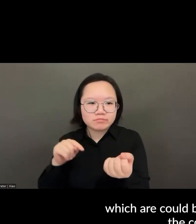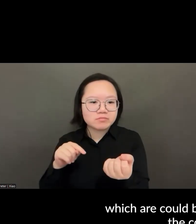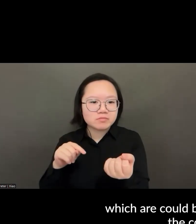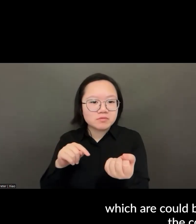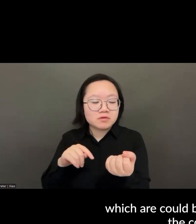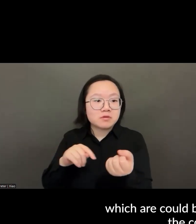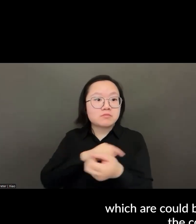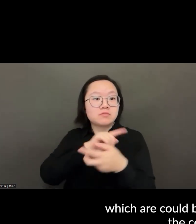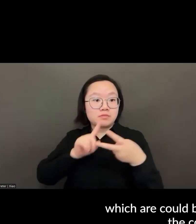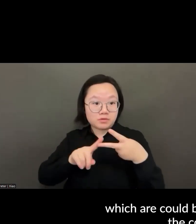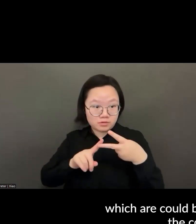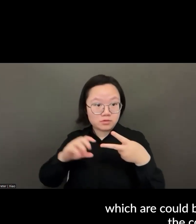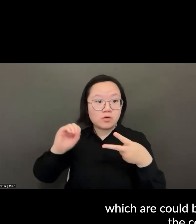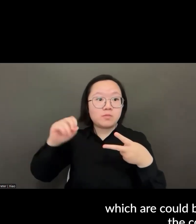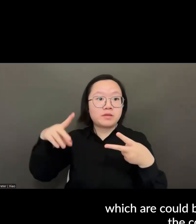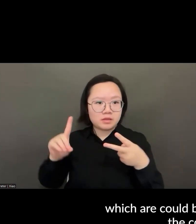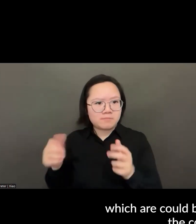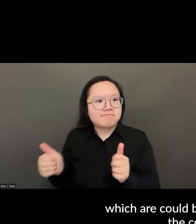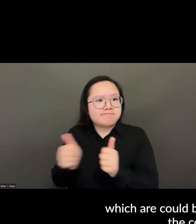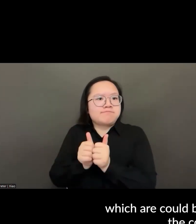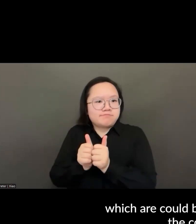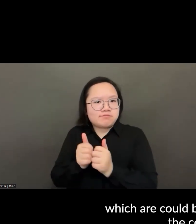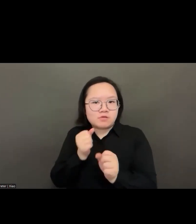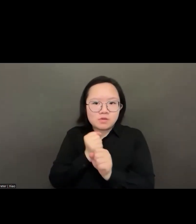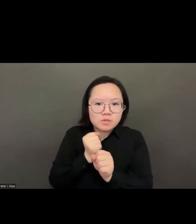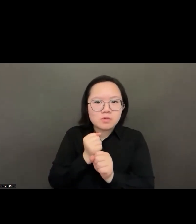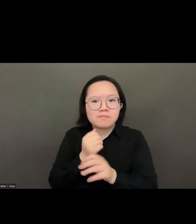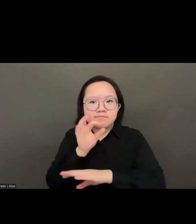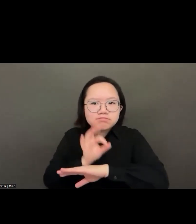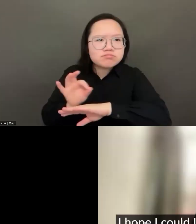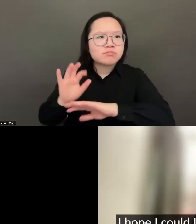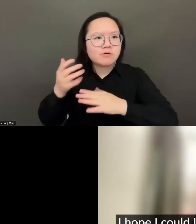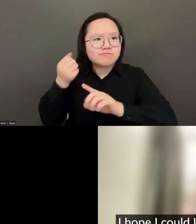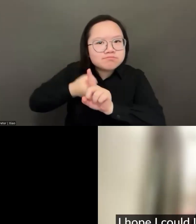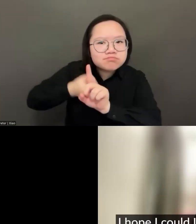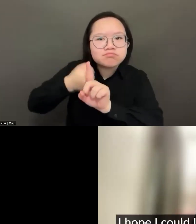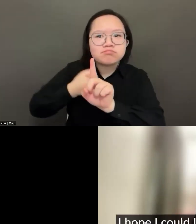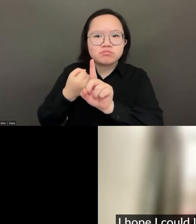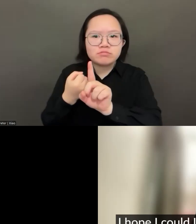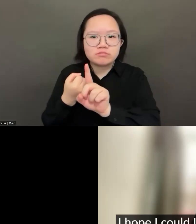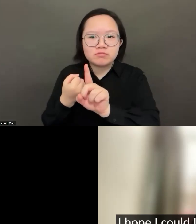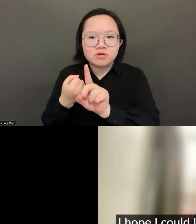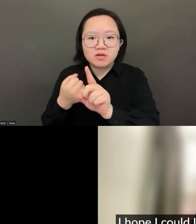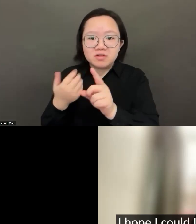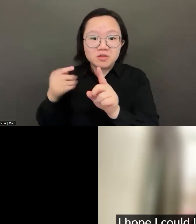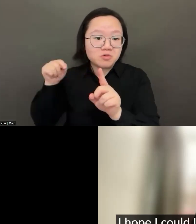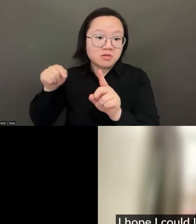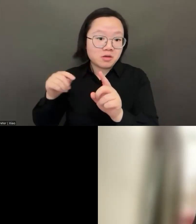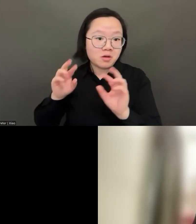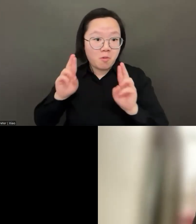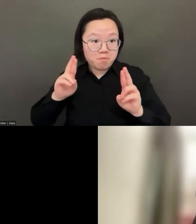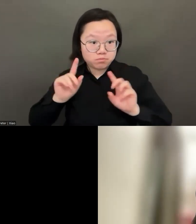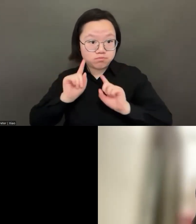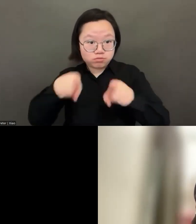country, which could be replicated throughout the country itself. I hope I could I answered the